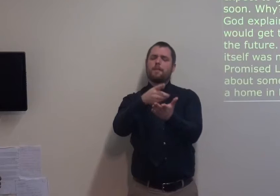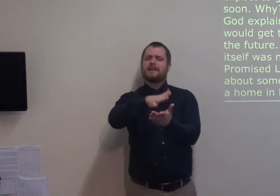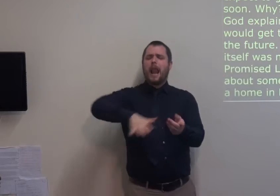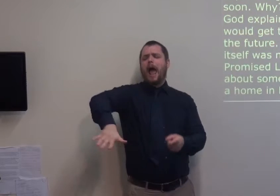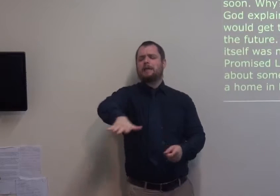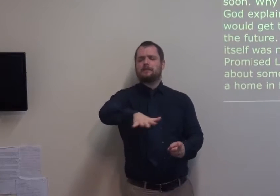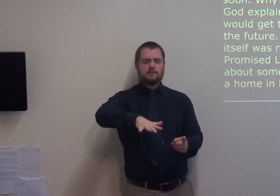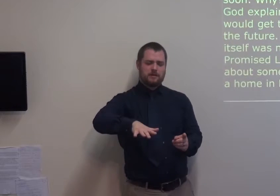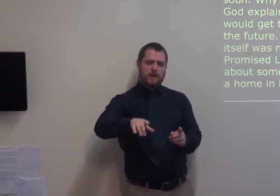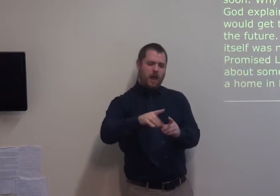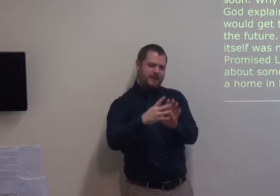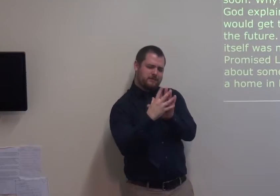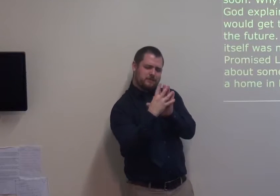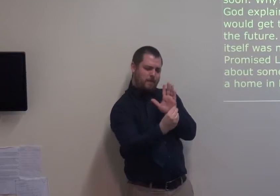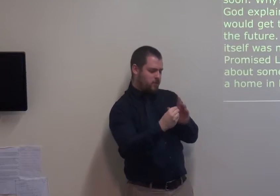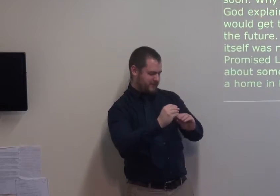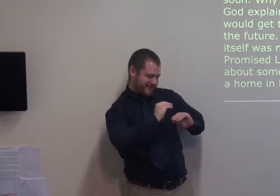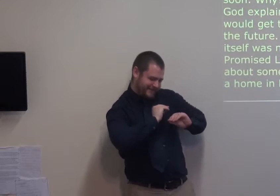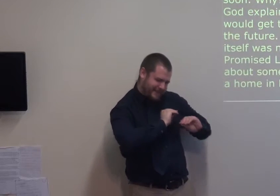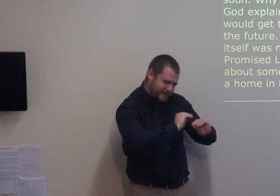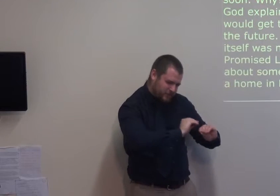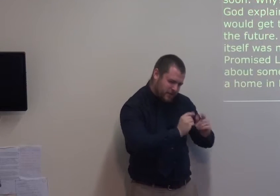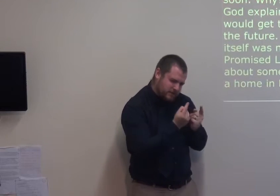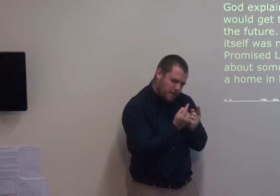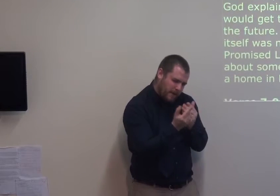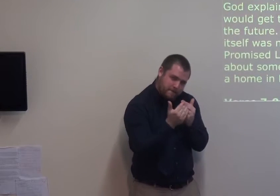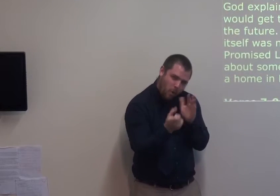important. A home in heaven.